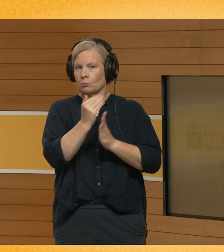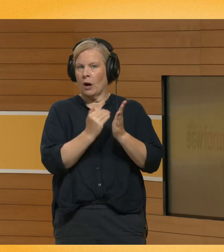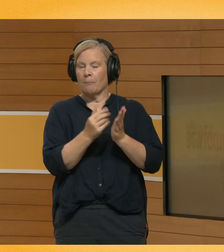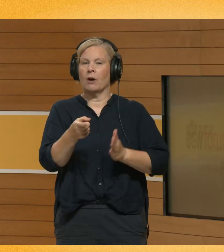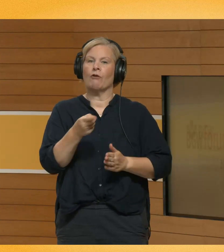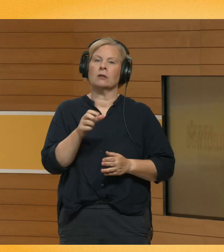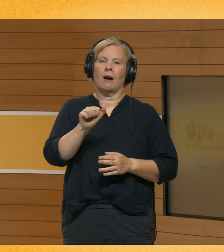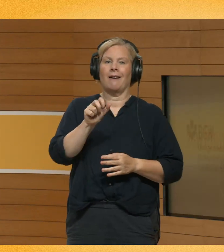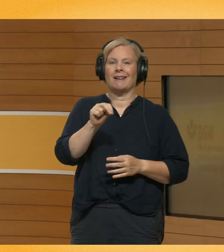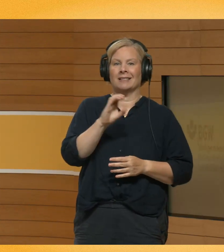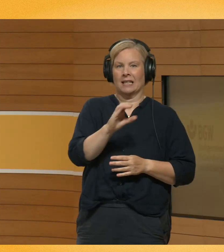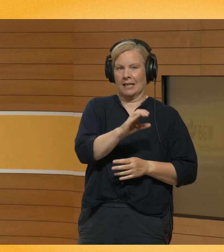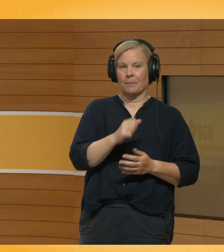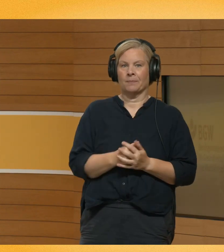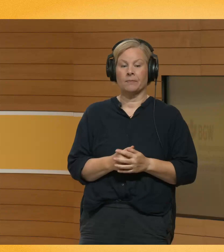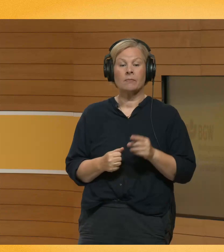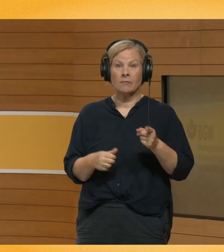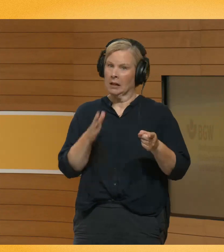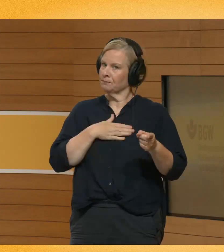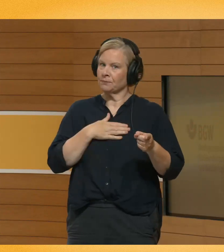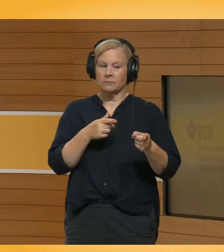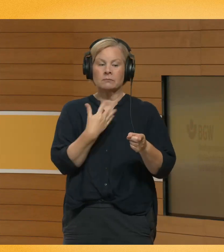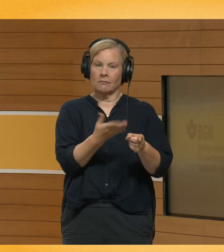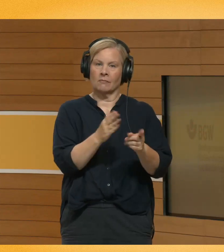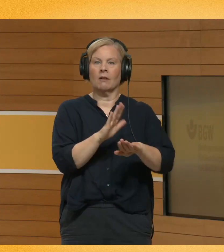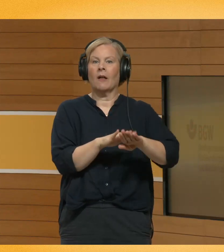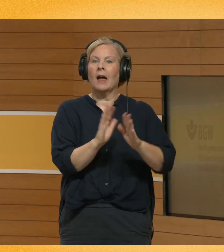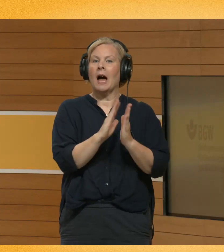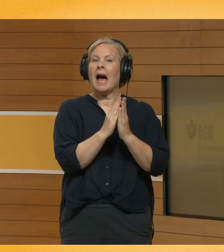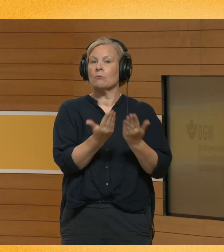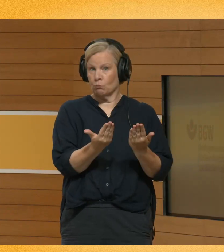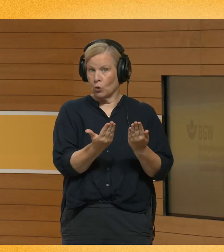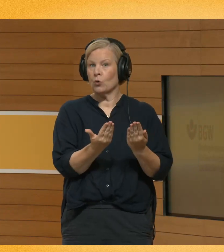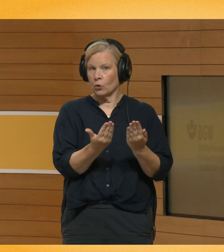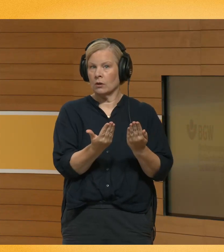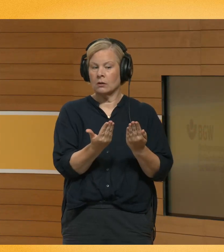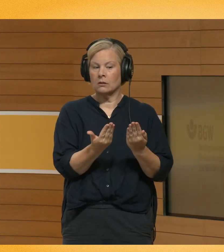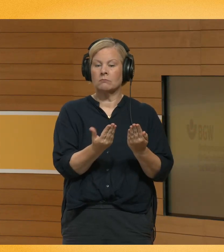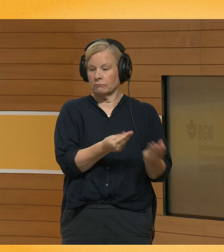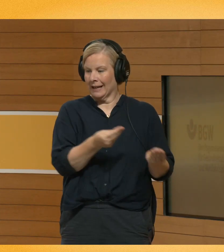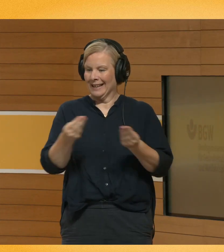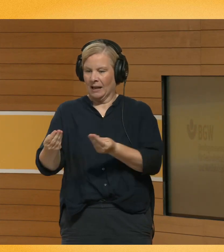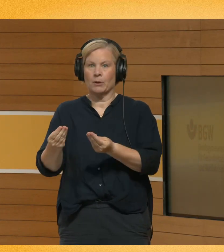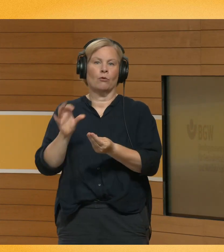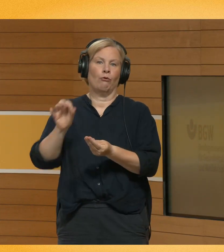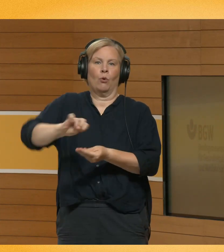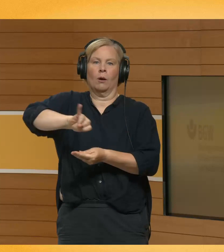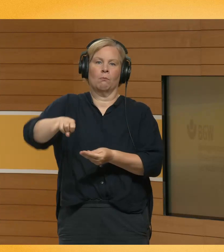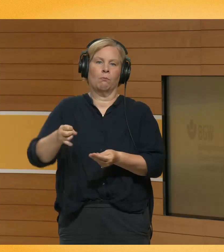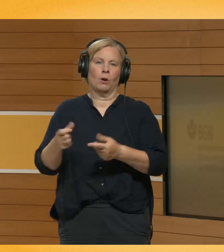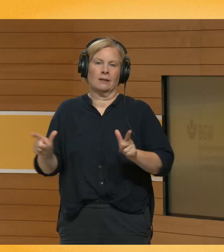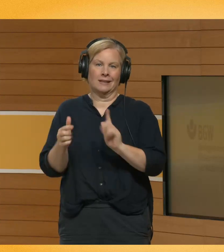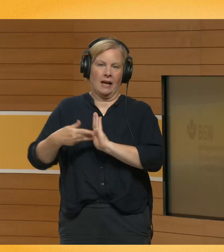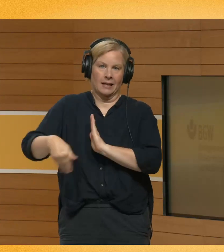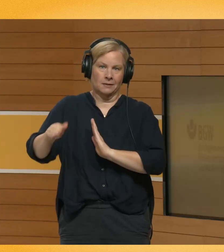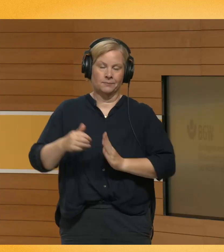providing this manual too to us during the project. The focus so far was really on magnet, but indeed,